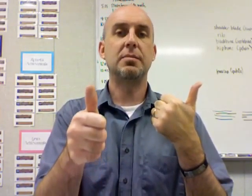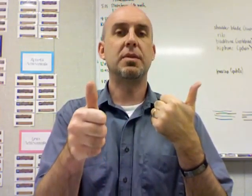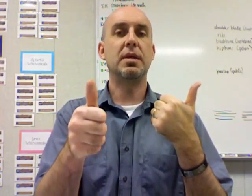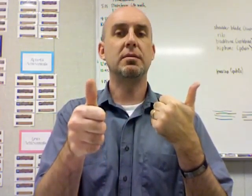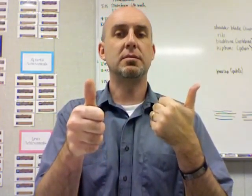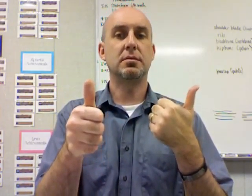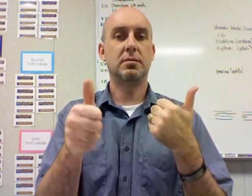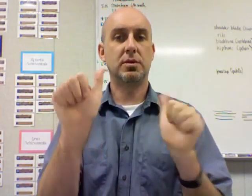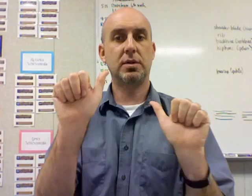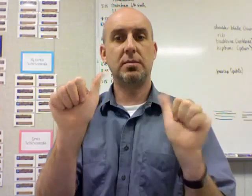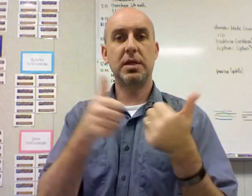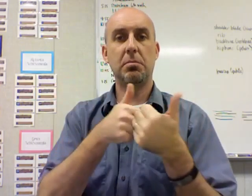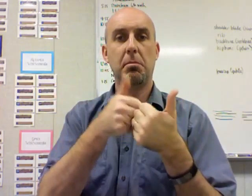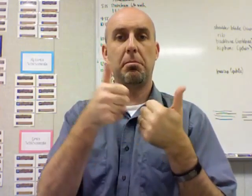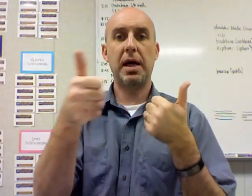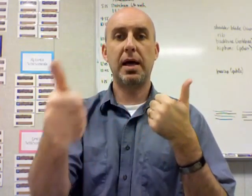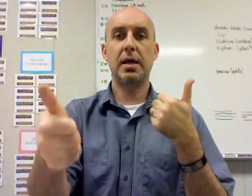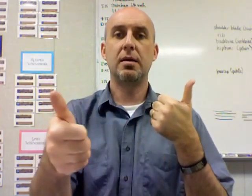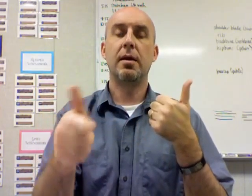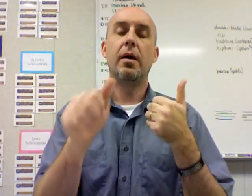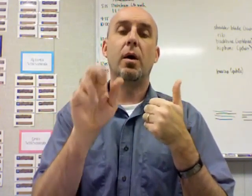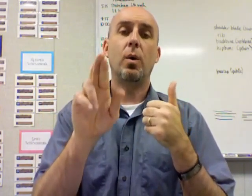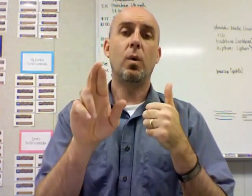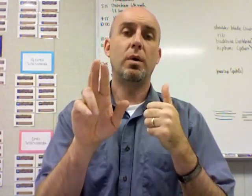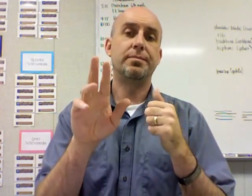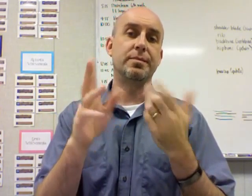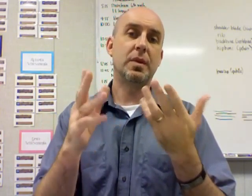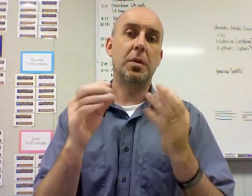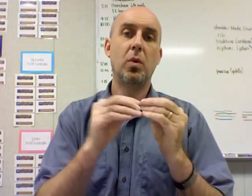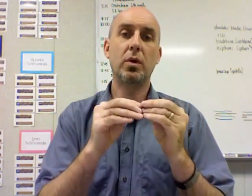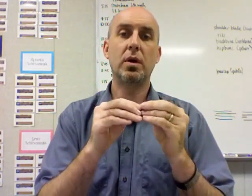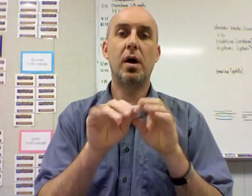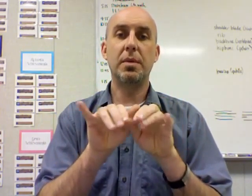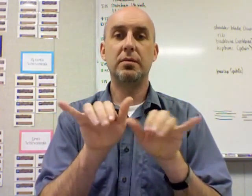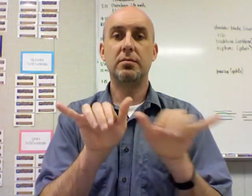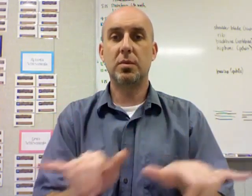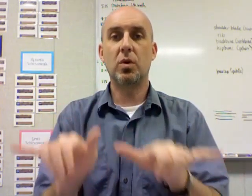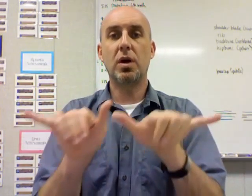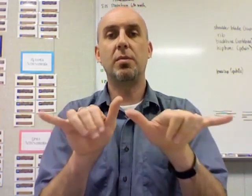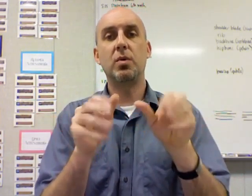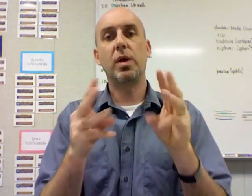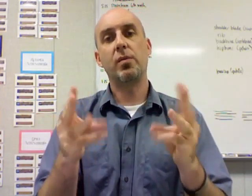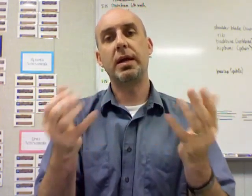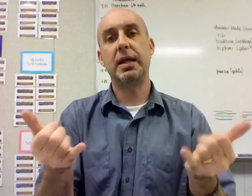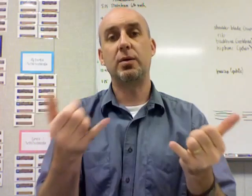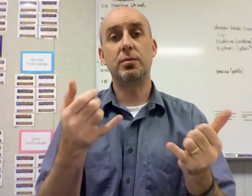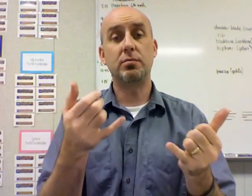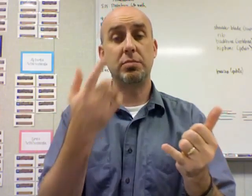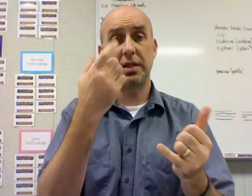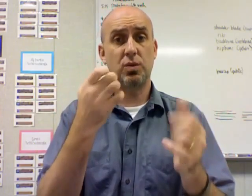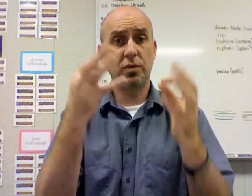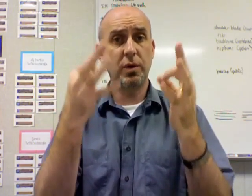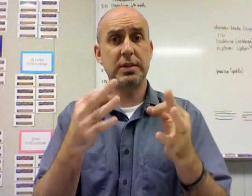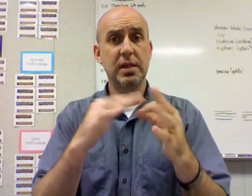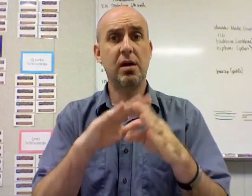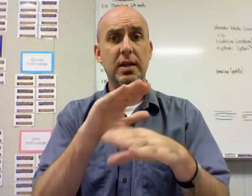something with your thumbs up, by. Or the more common way right now, because we're focusing on